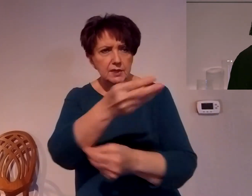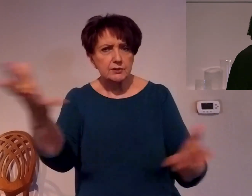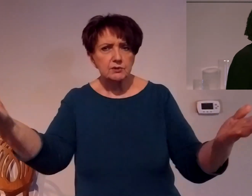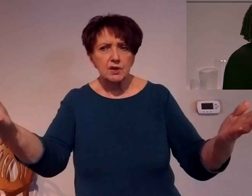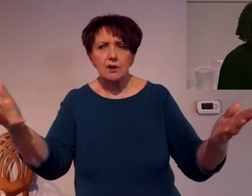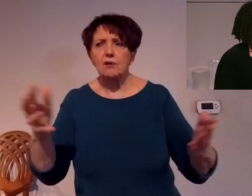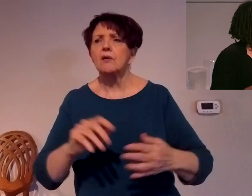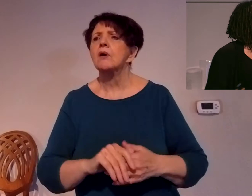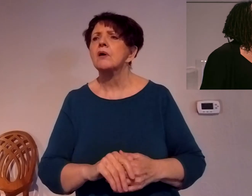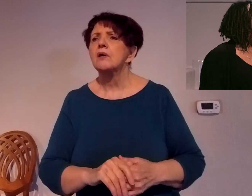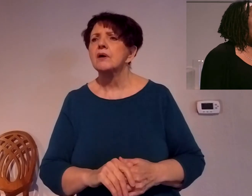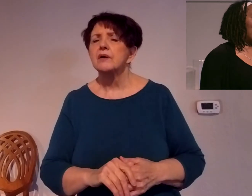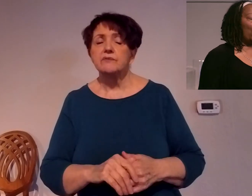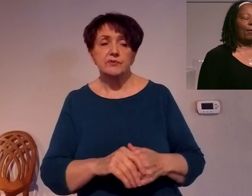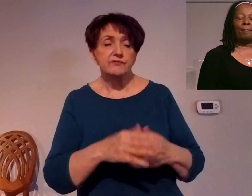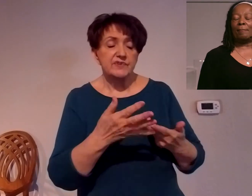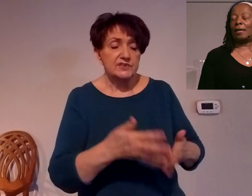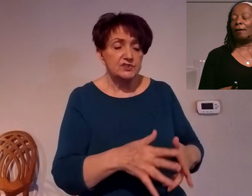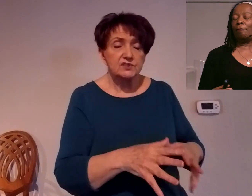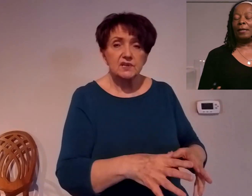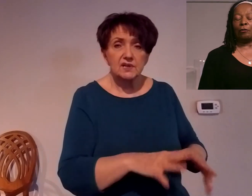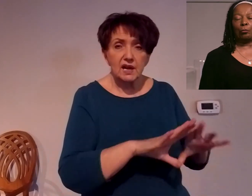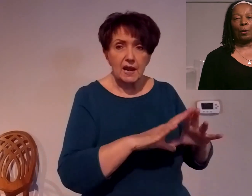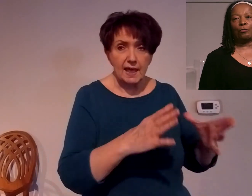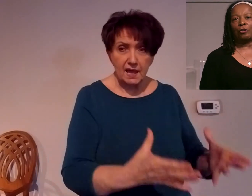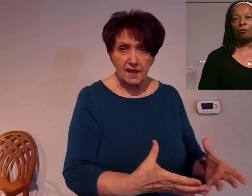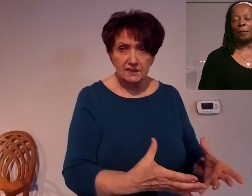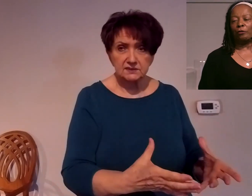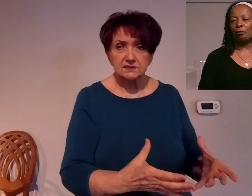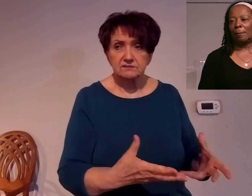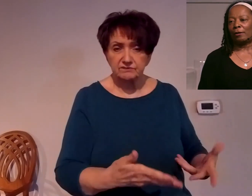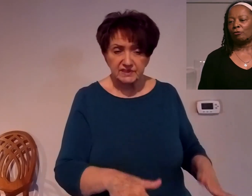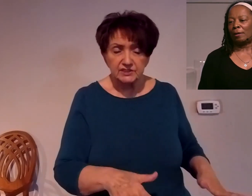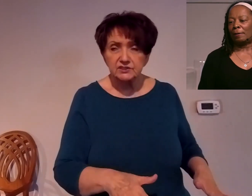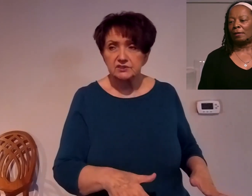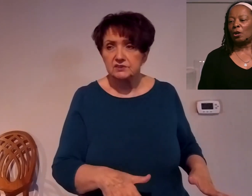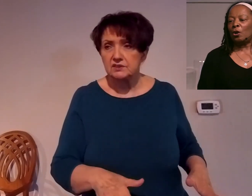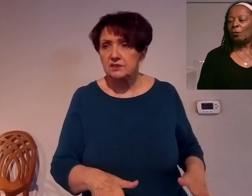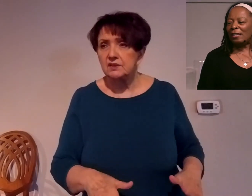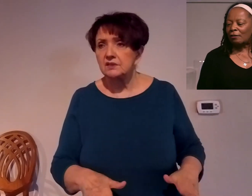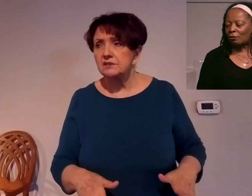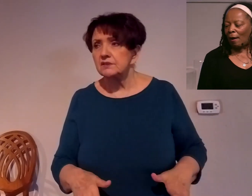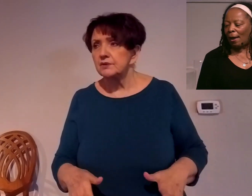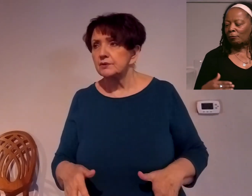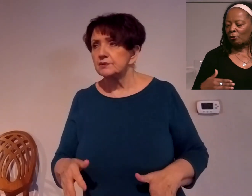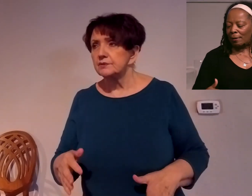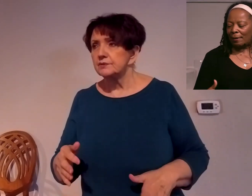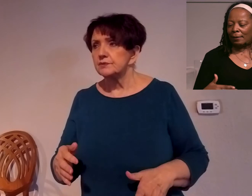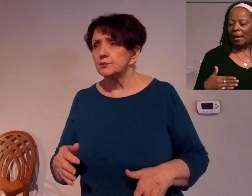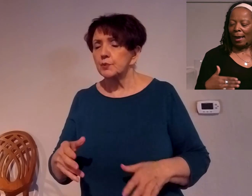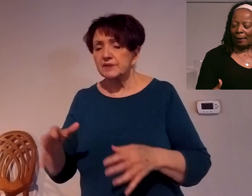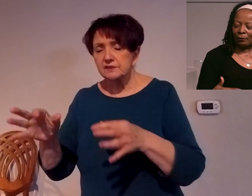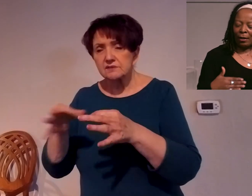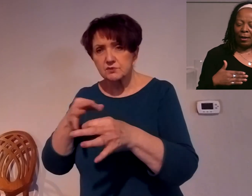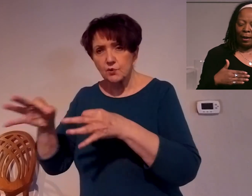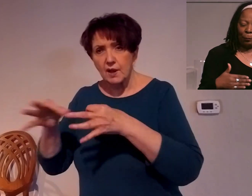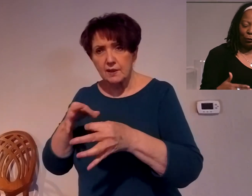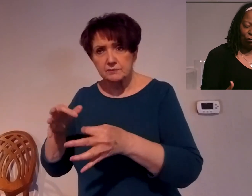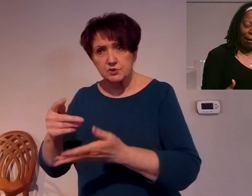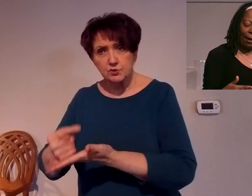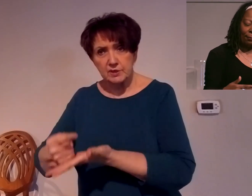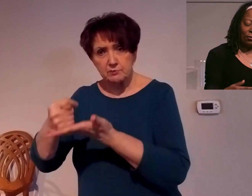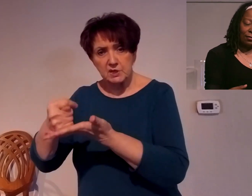of you who have taken a class or maybe have been exposed to spiritual mind treatment, we describe treatment as